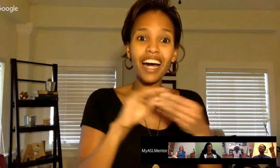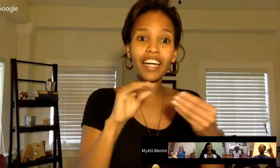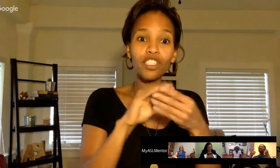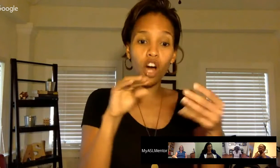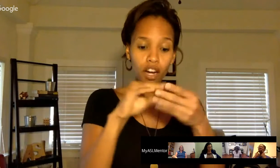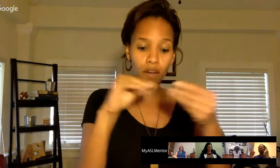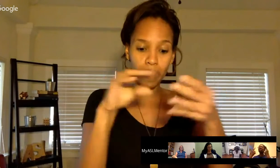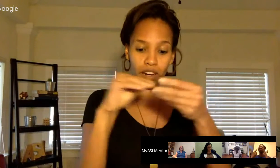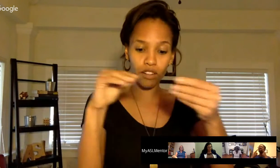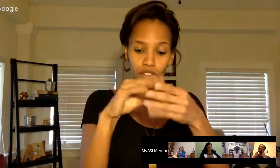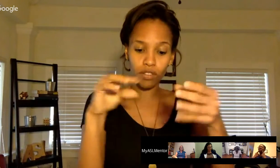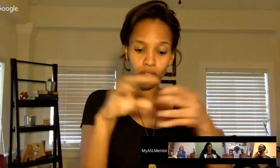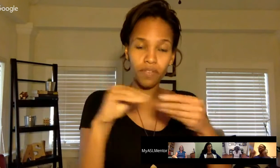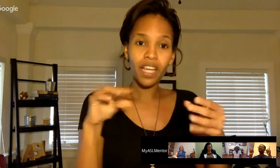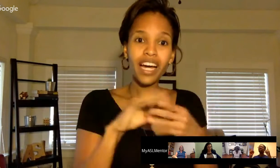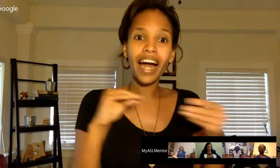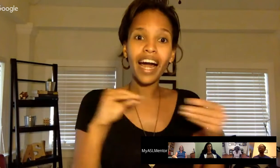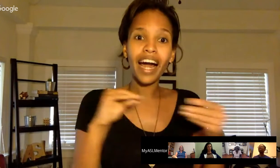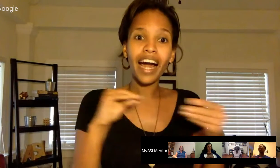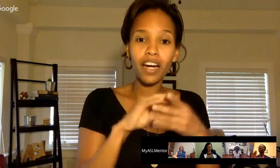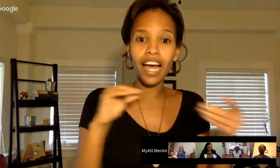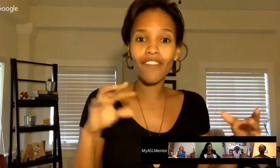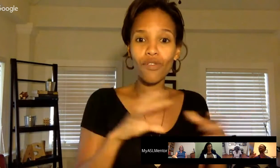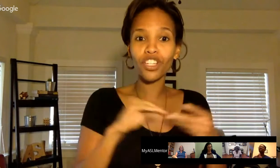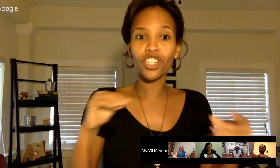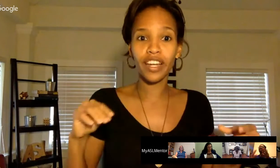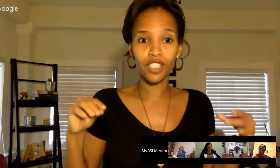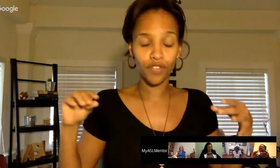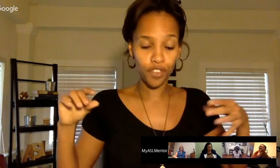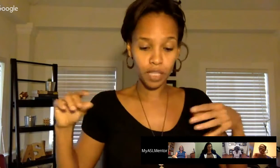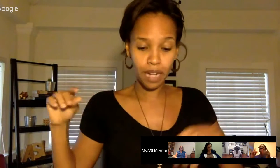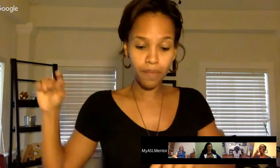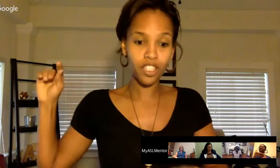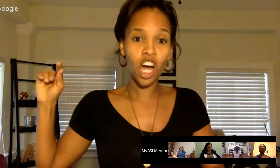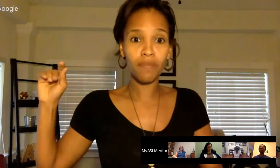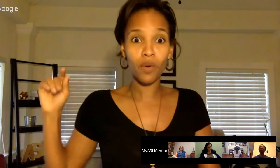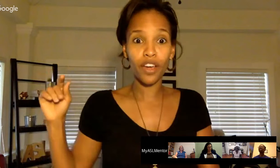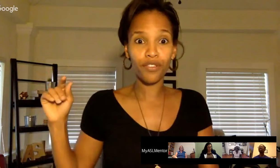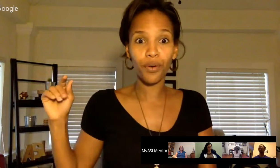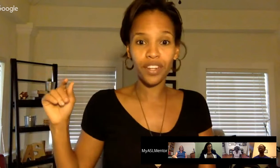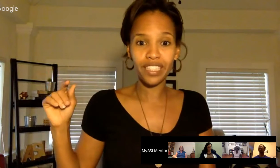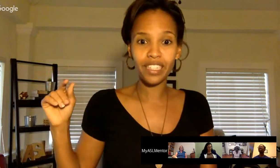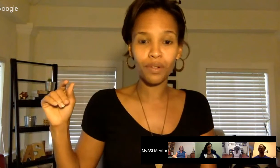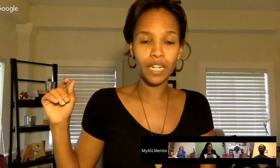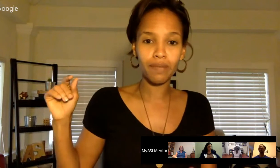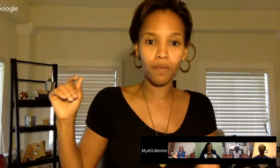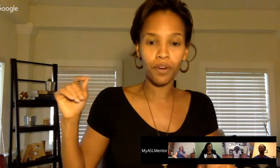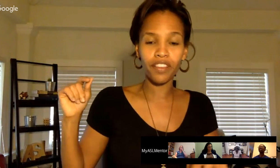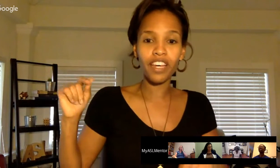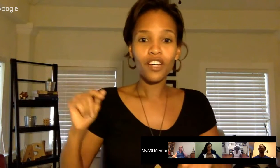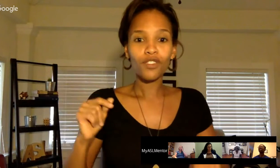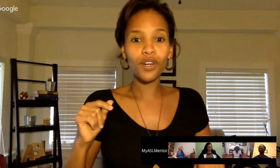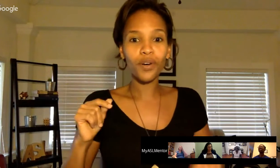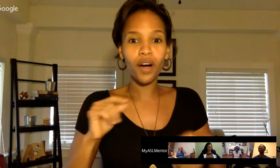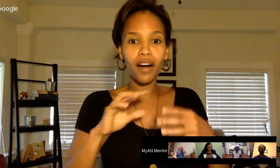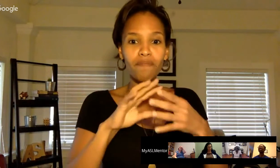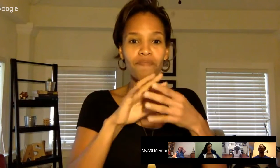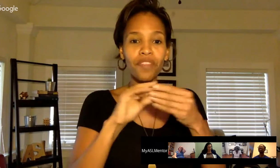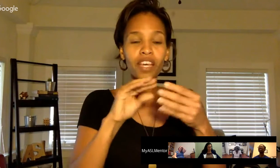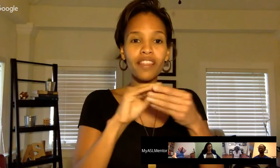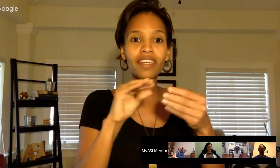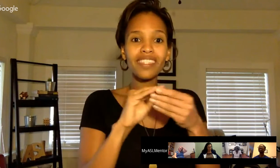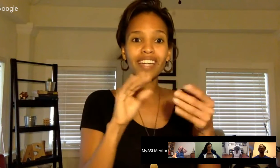This sign, talk about, I'm not going to have a really good answer for this, but I'm going to talk my way through it and see what we come up with.